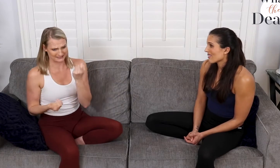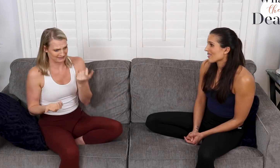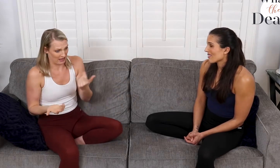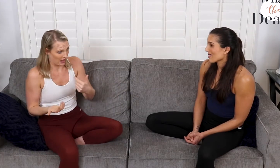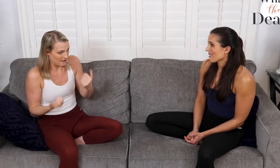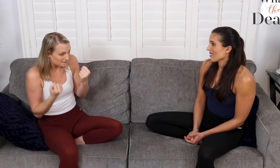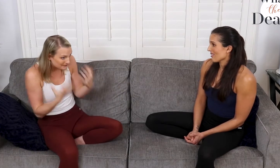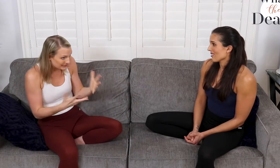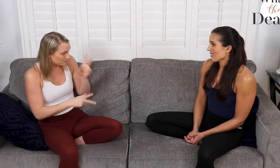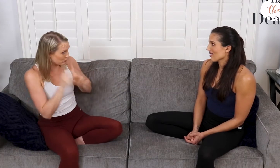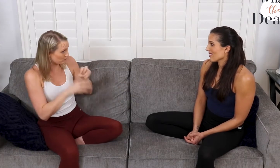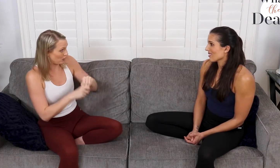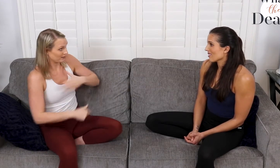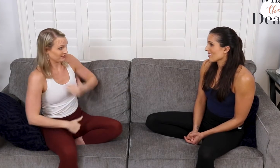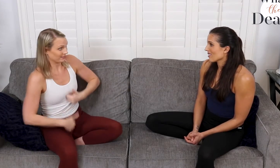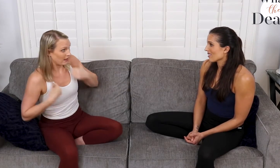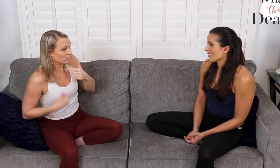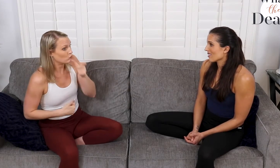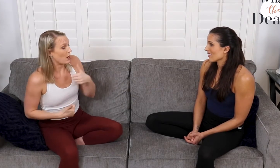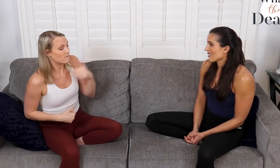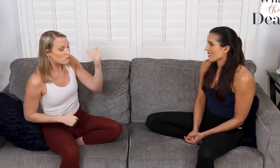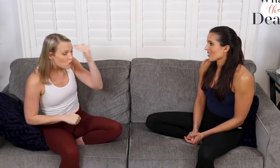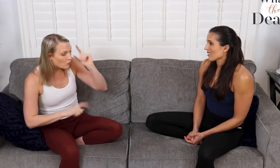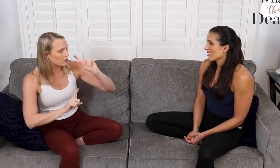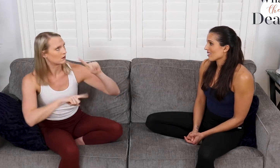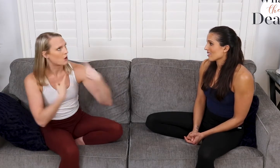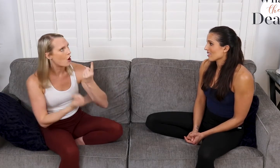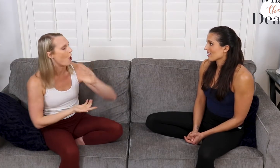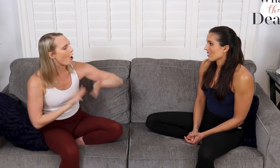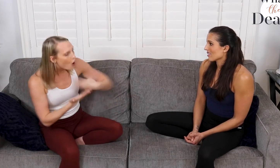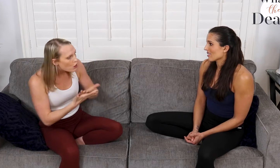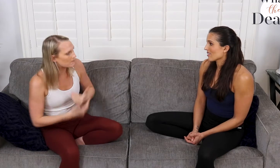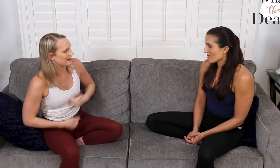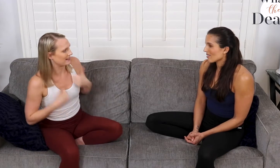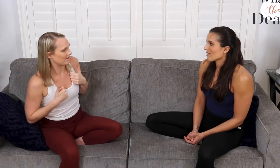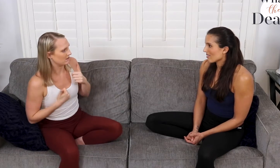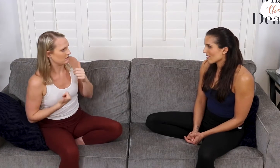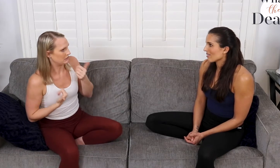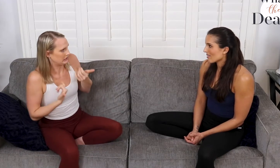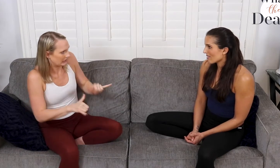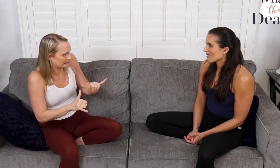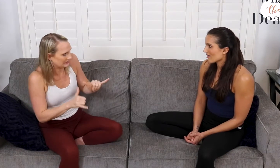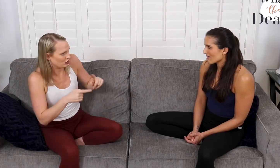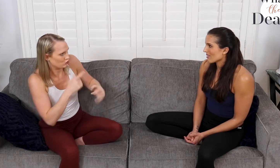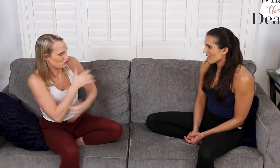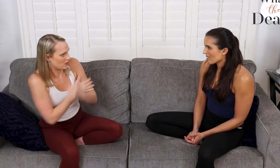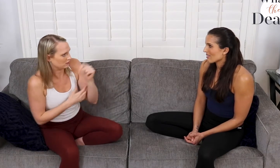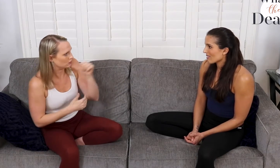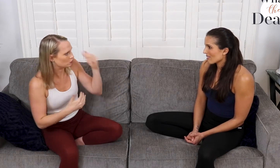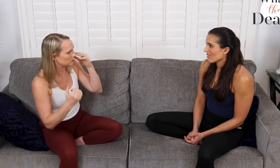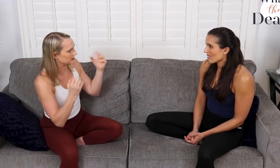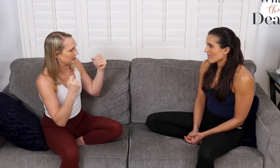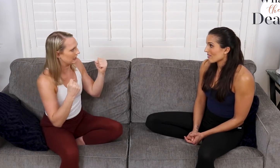no, you just made us so happy. One, he's an elderly man, and that just shows that it's never too late to learn how to sign.